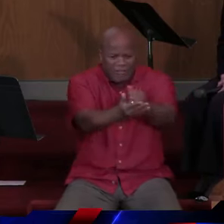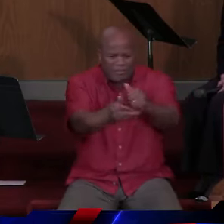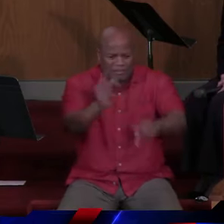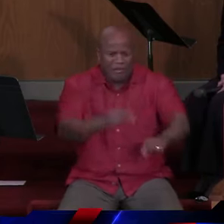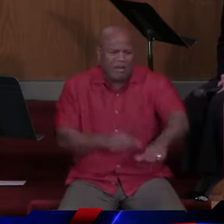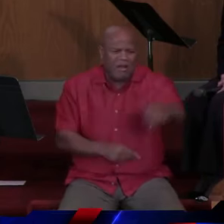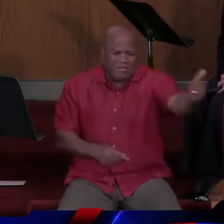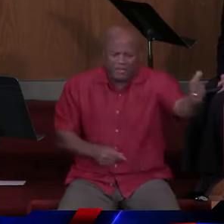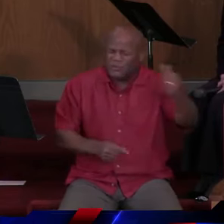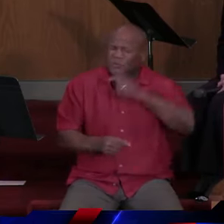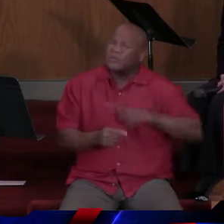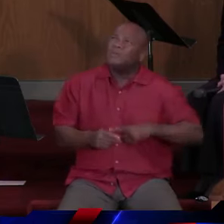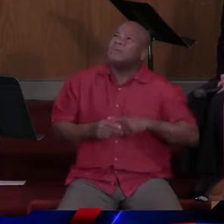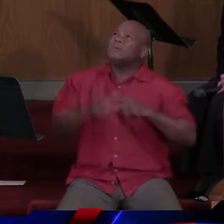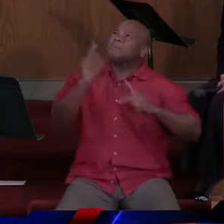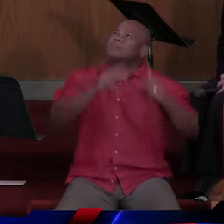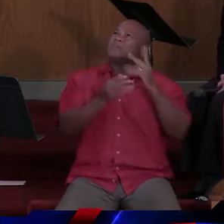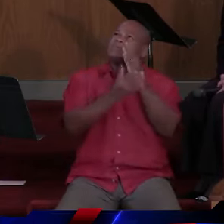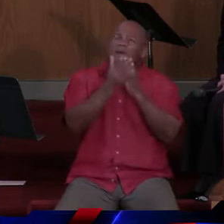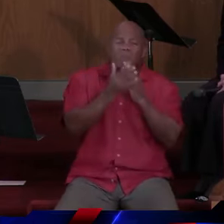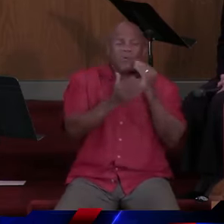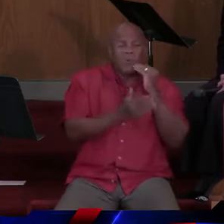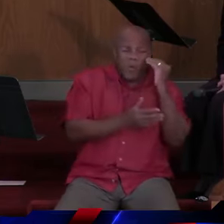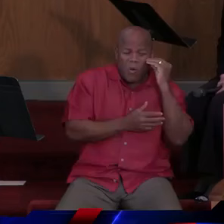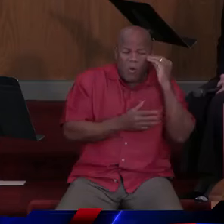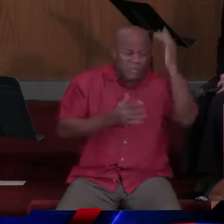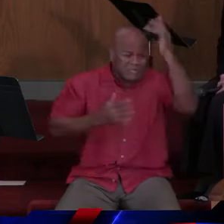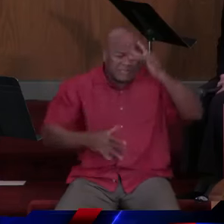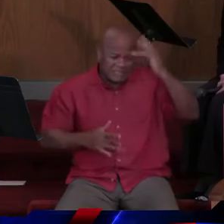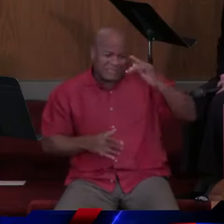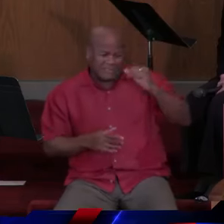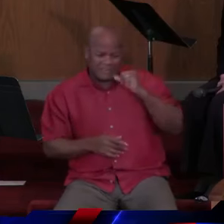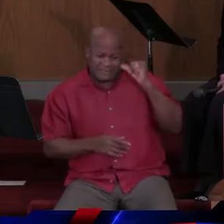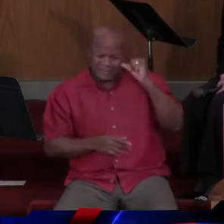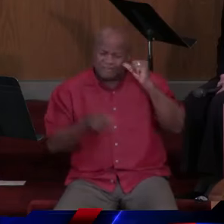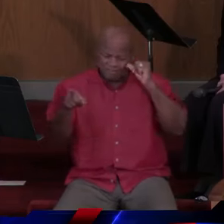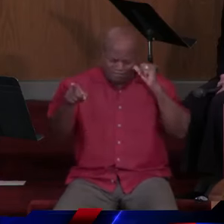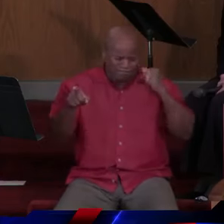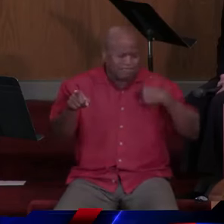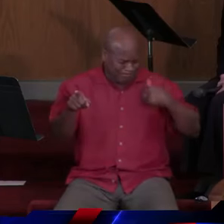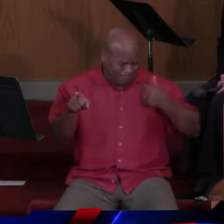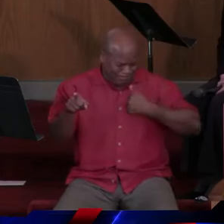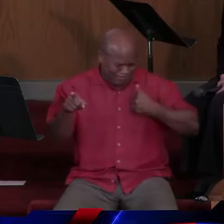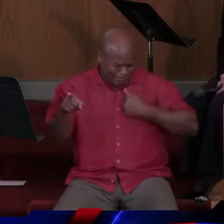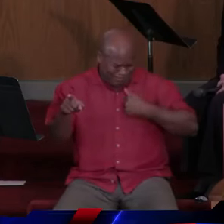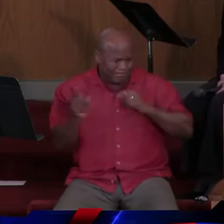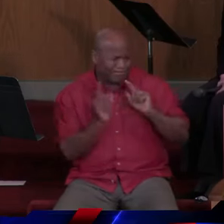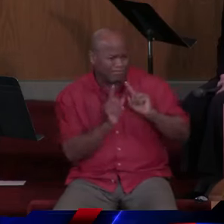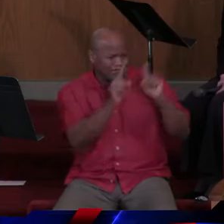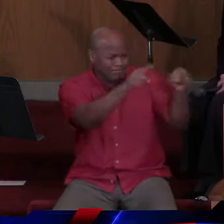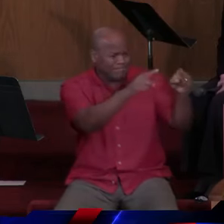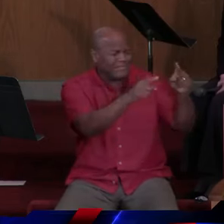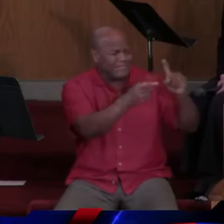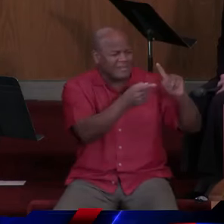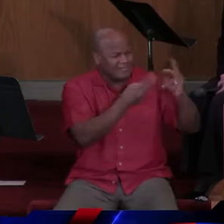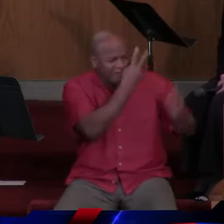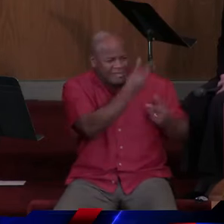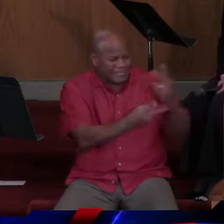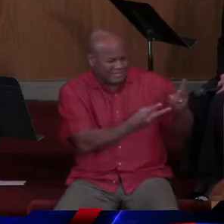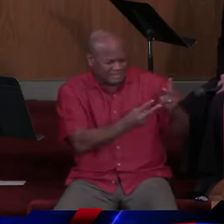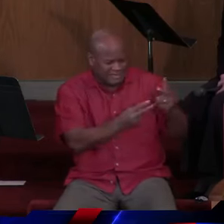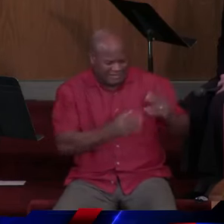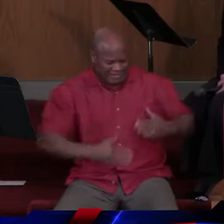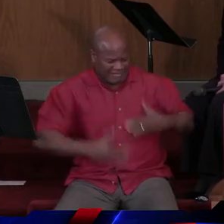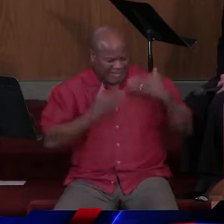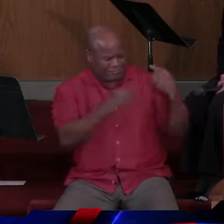God, those that are home, sick, God. Even on yesterday, I visited a lifetime friend of mine, God, that is